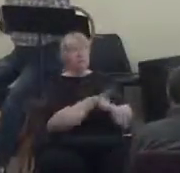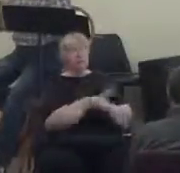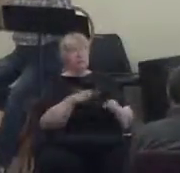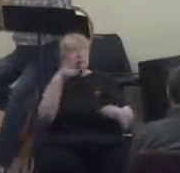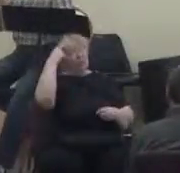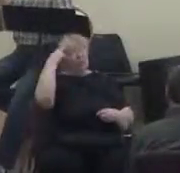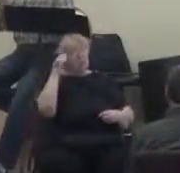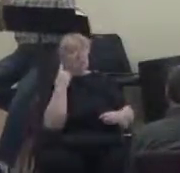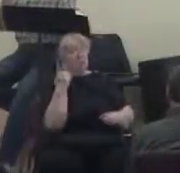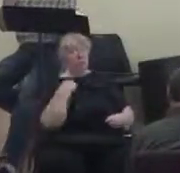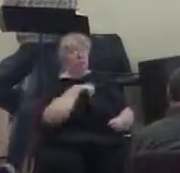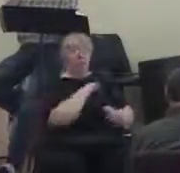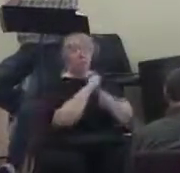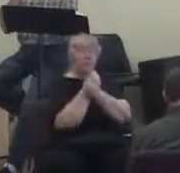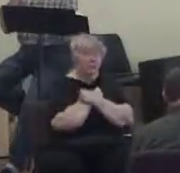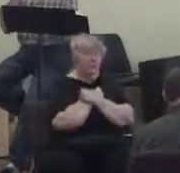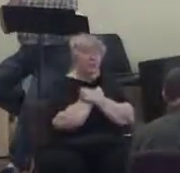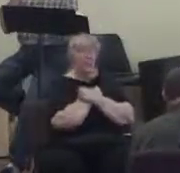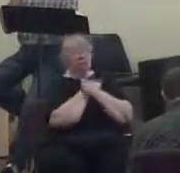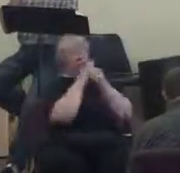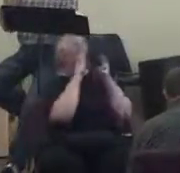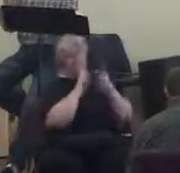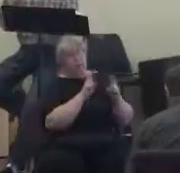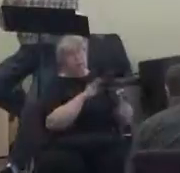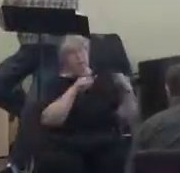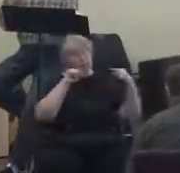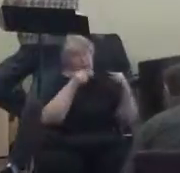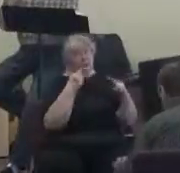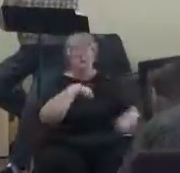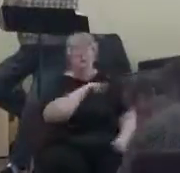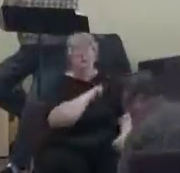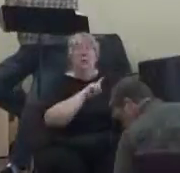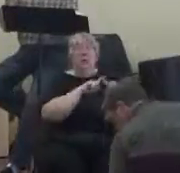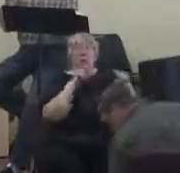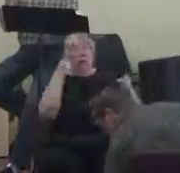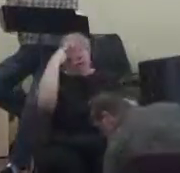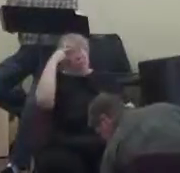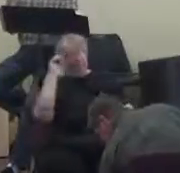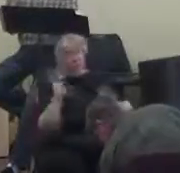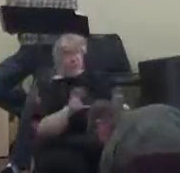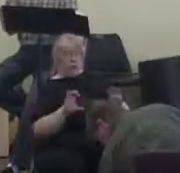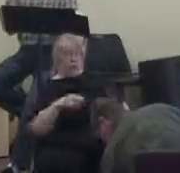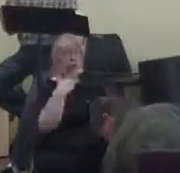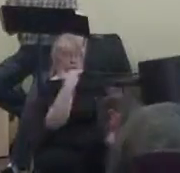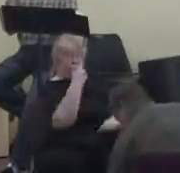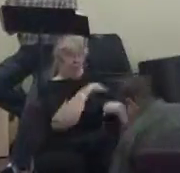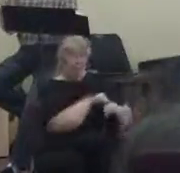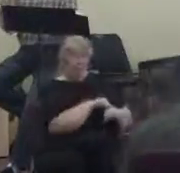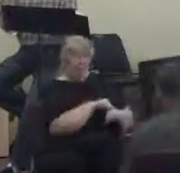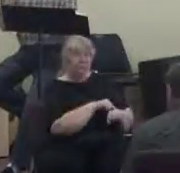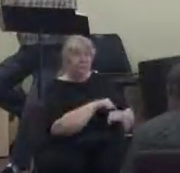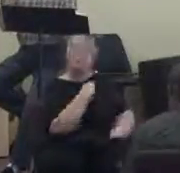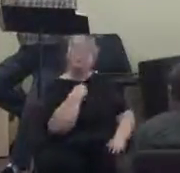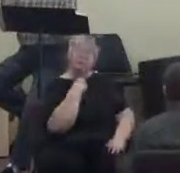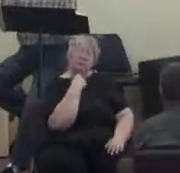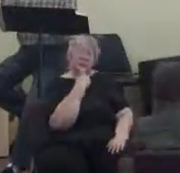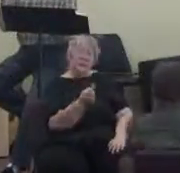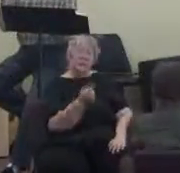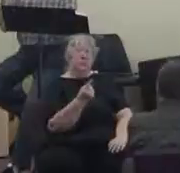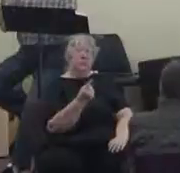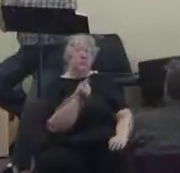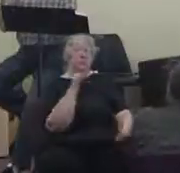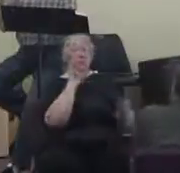love, somebody we respect, to hurt us, but for them to do it three times? I'm telling you, that's about as